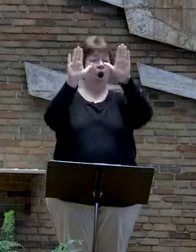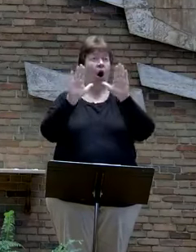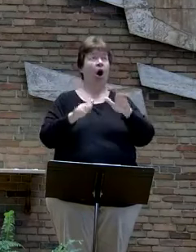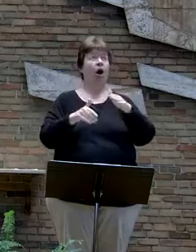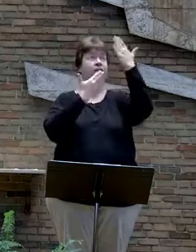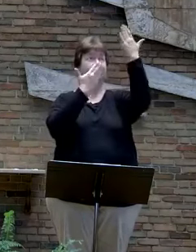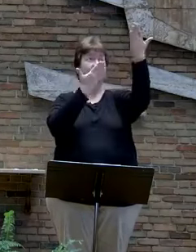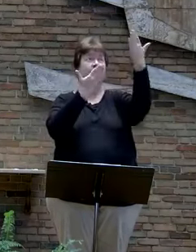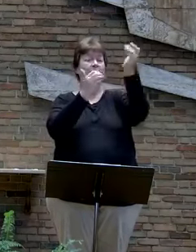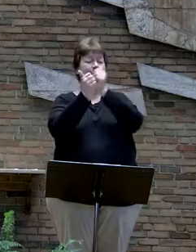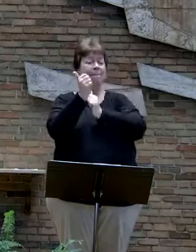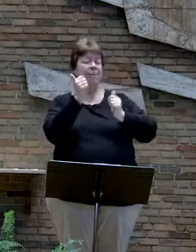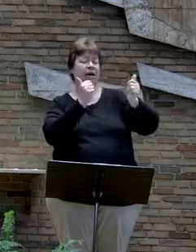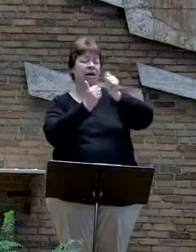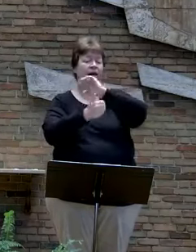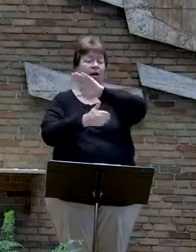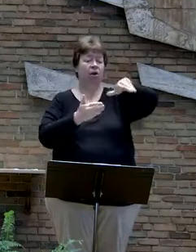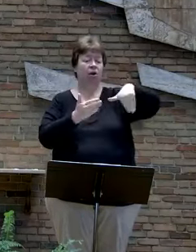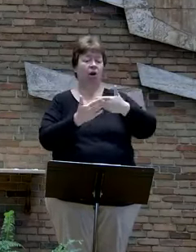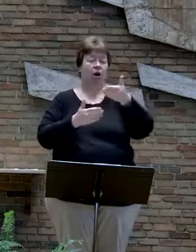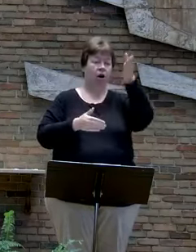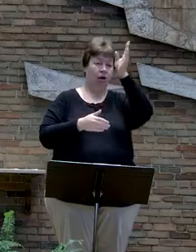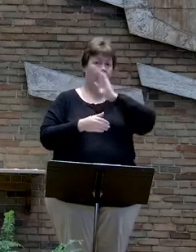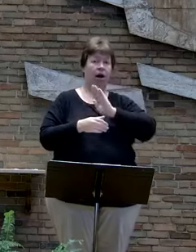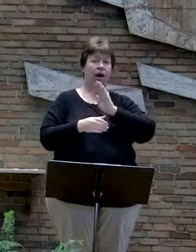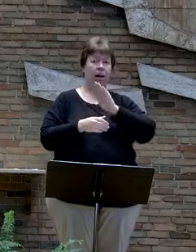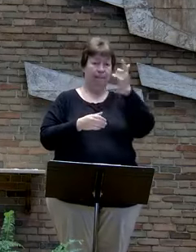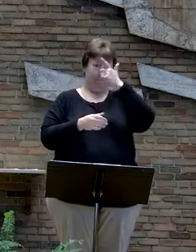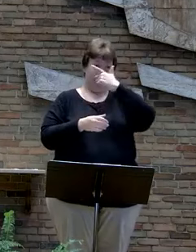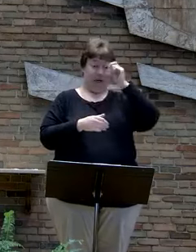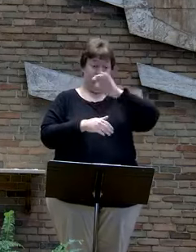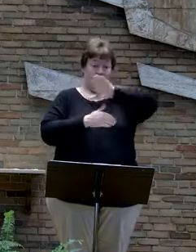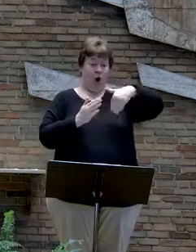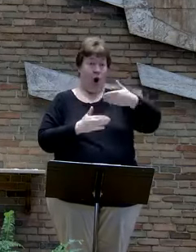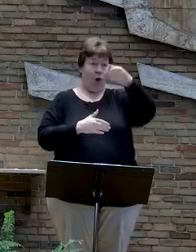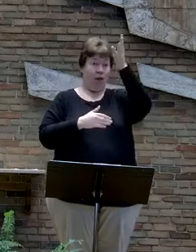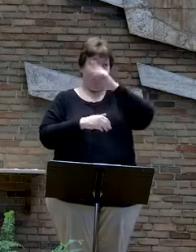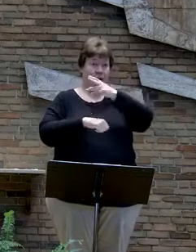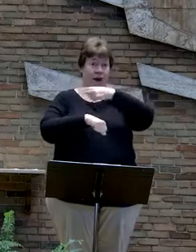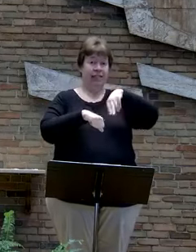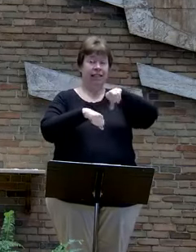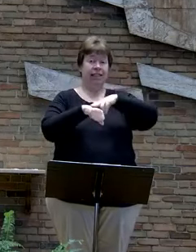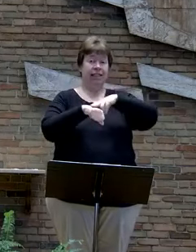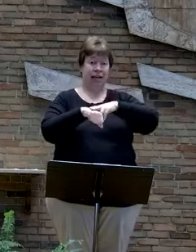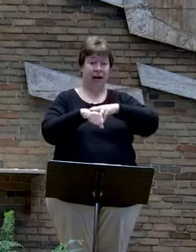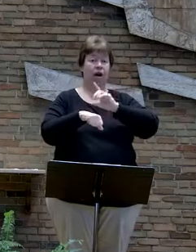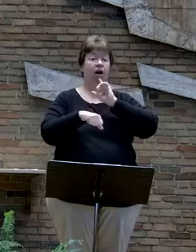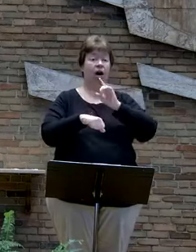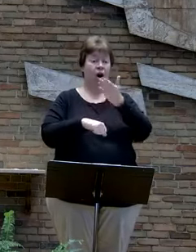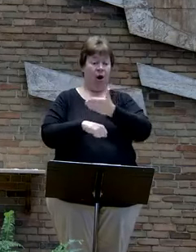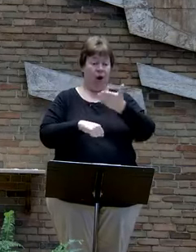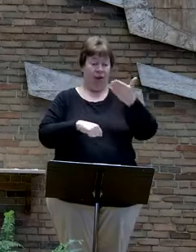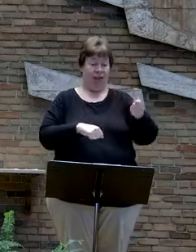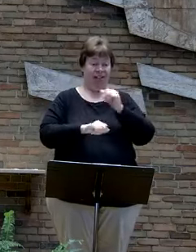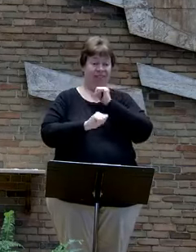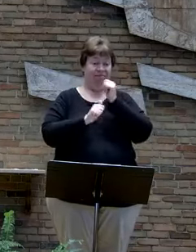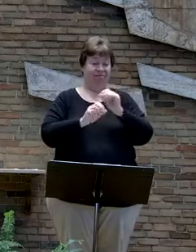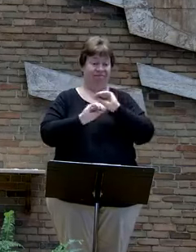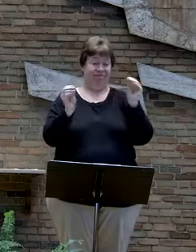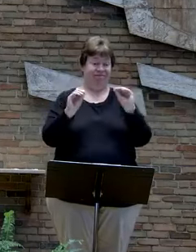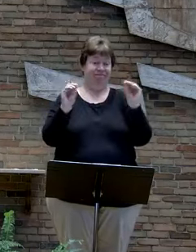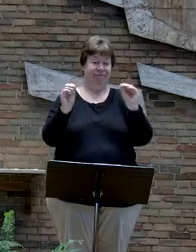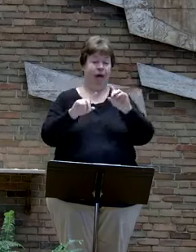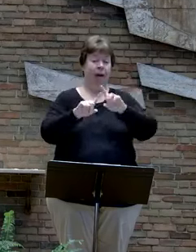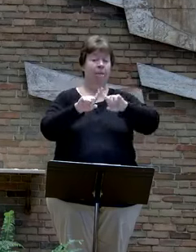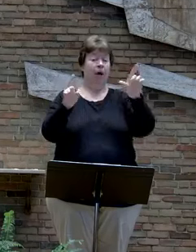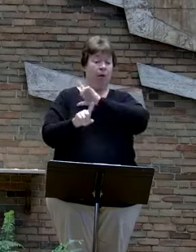he beyond all gods. For all the gods of the nations are things of naught,